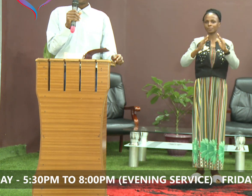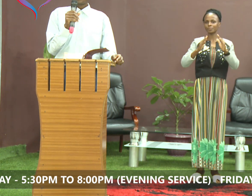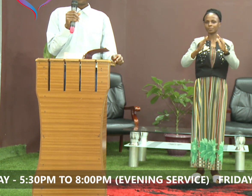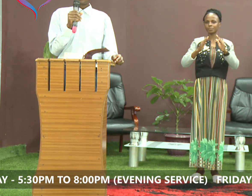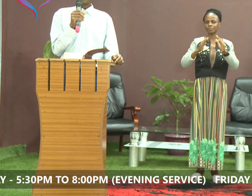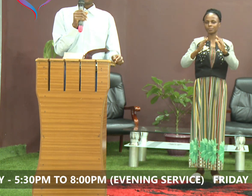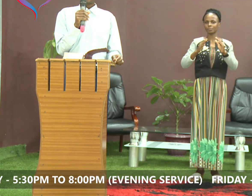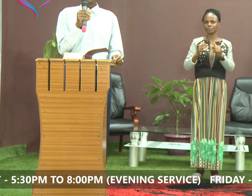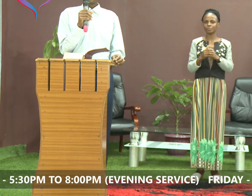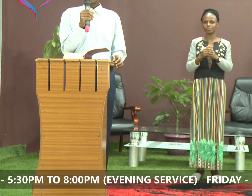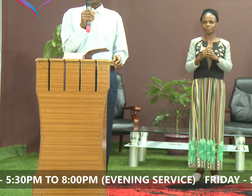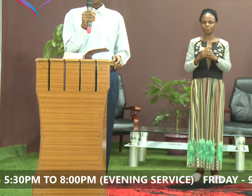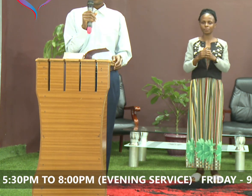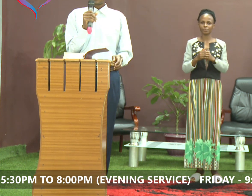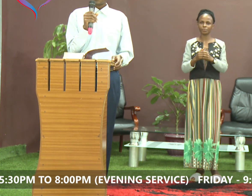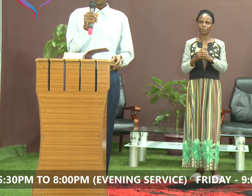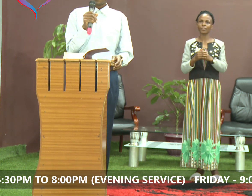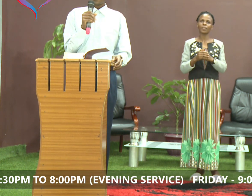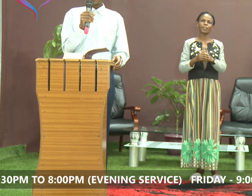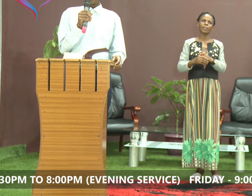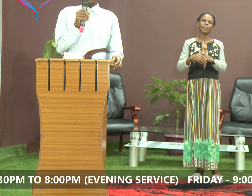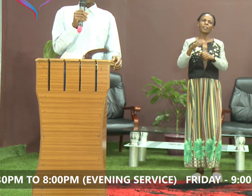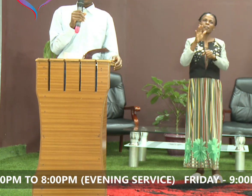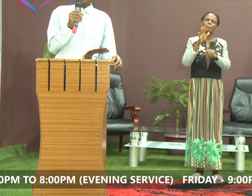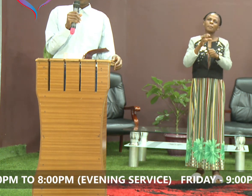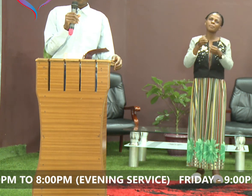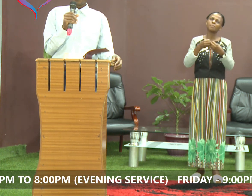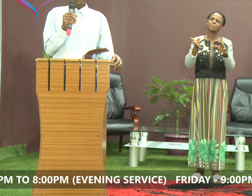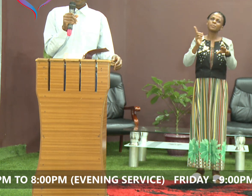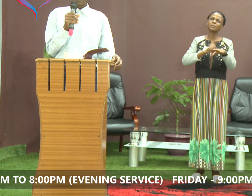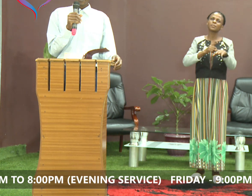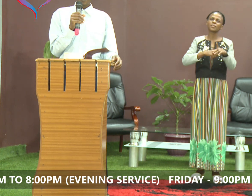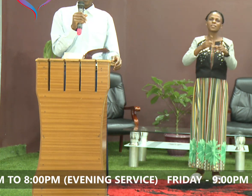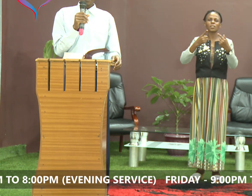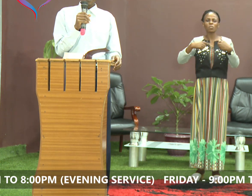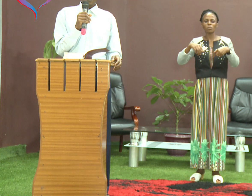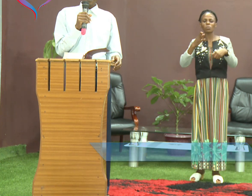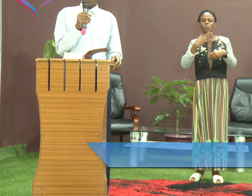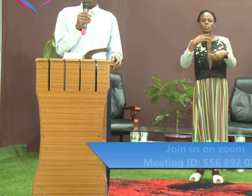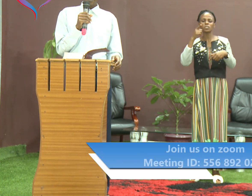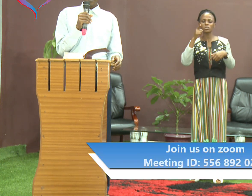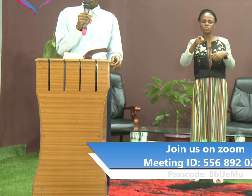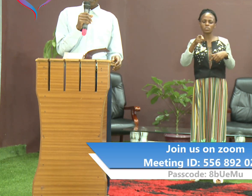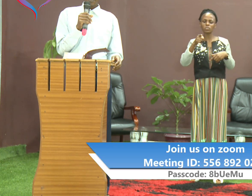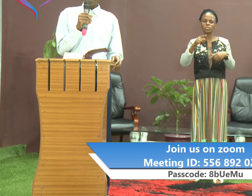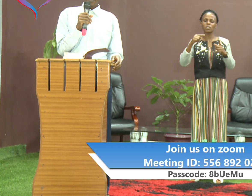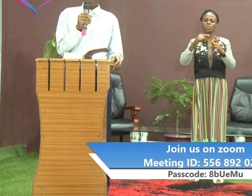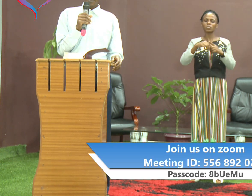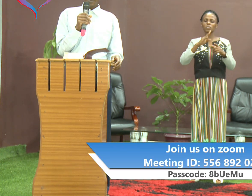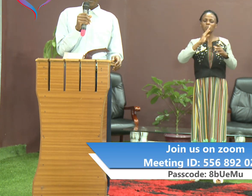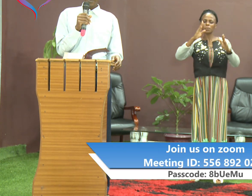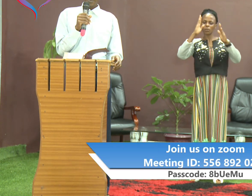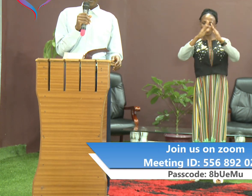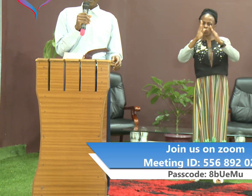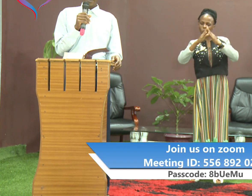what most of the cases, we want you to be there physically, but we want your psychological presence there. We want